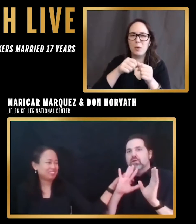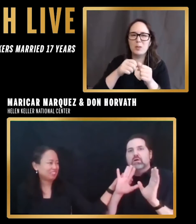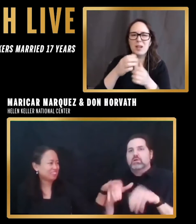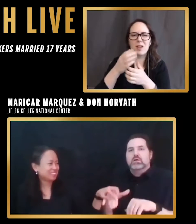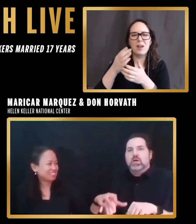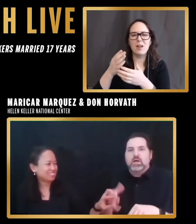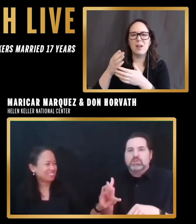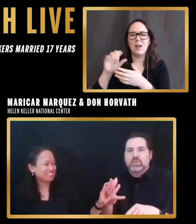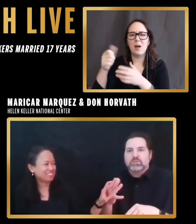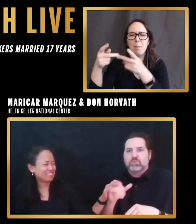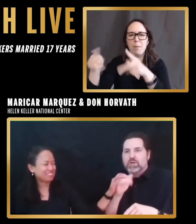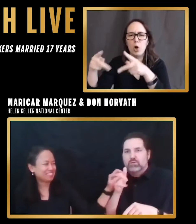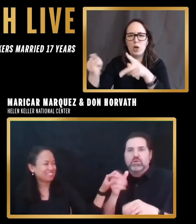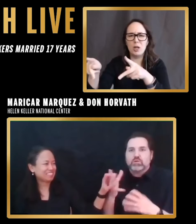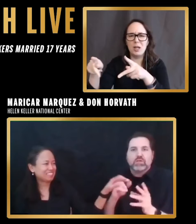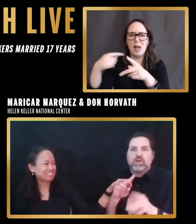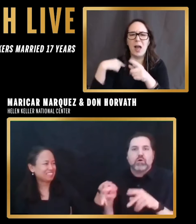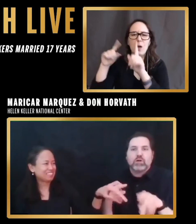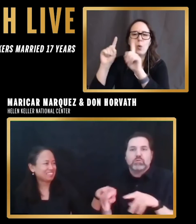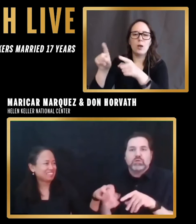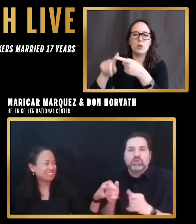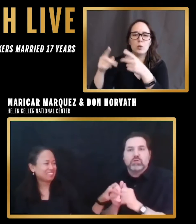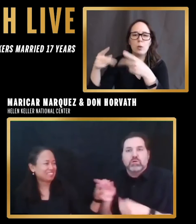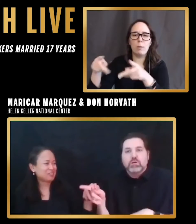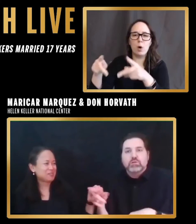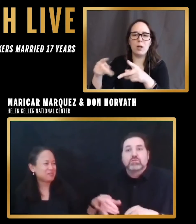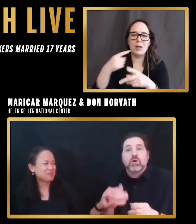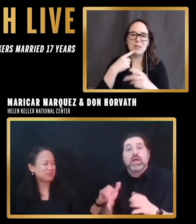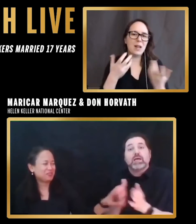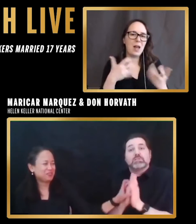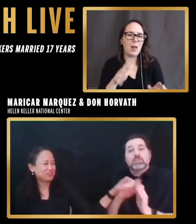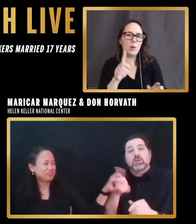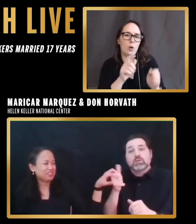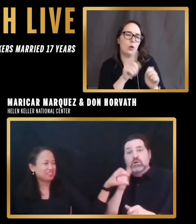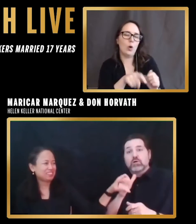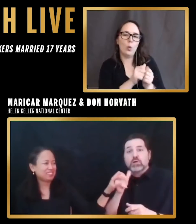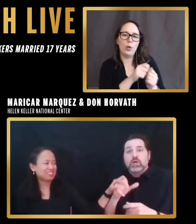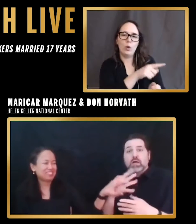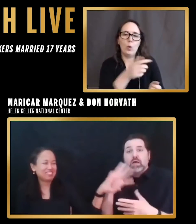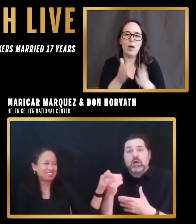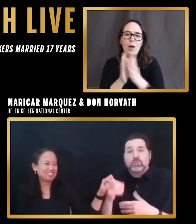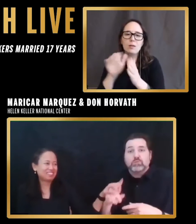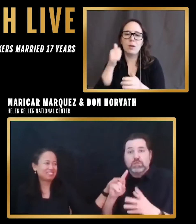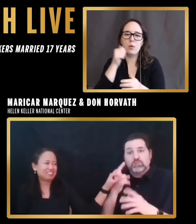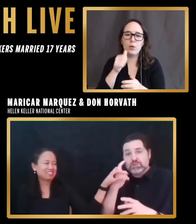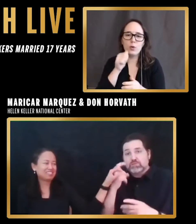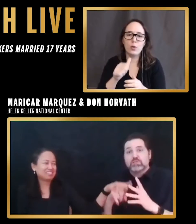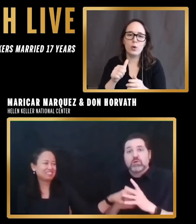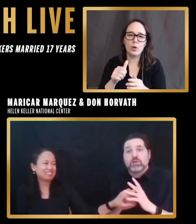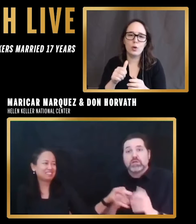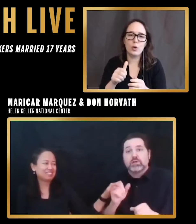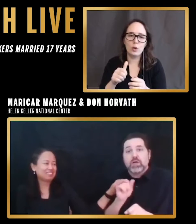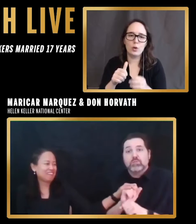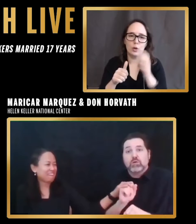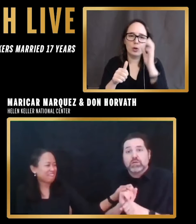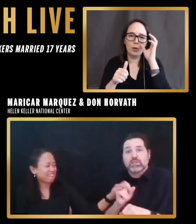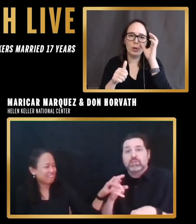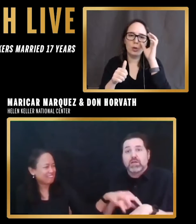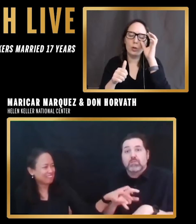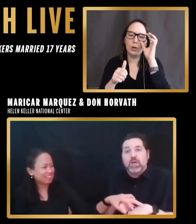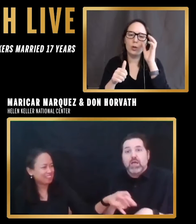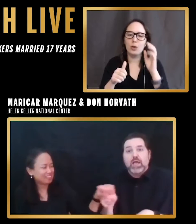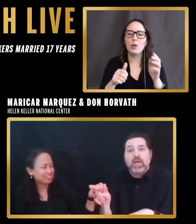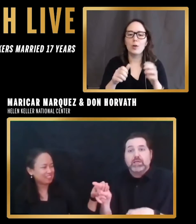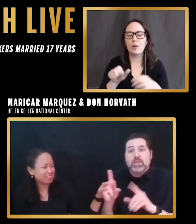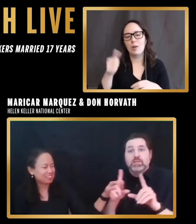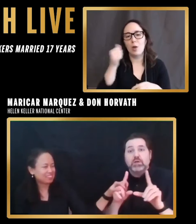said, I said, well, I don't want to go to that party with you. So I asked another girl out who had recently started at work at that